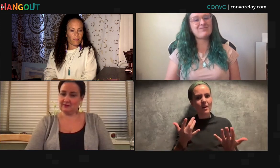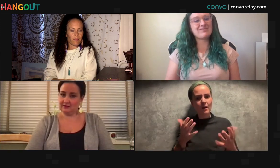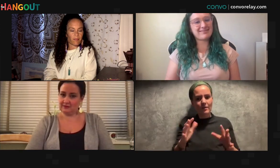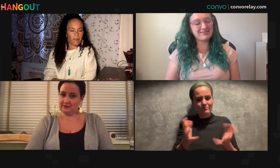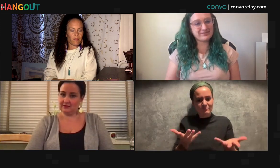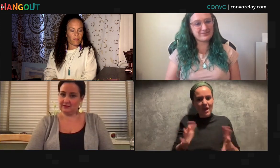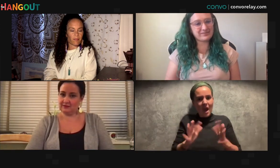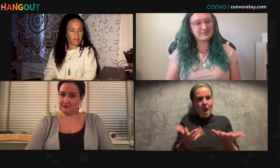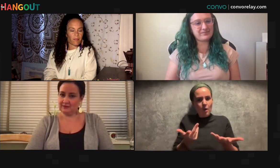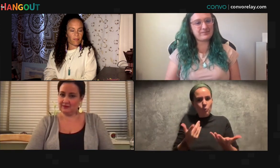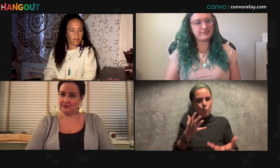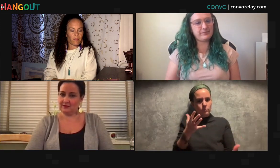And you know that